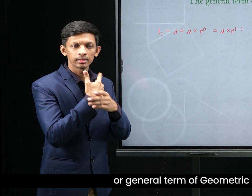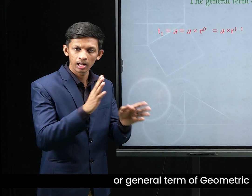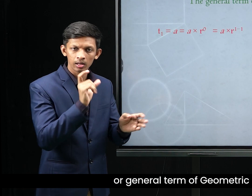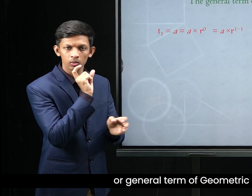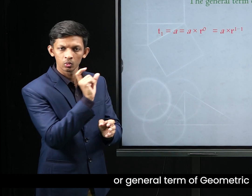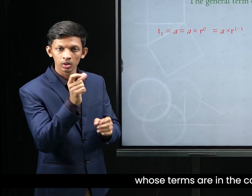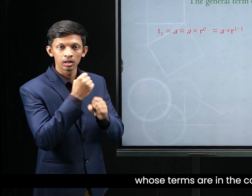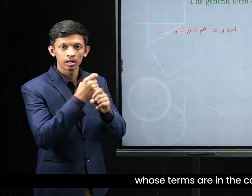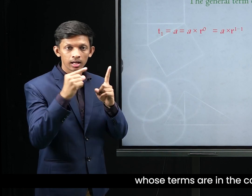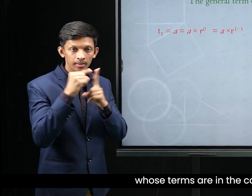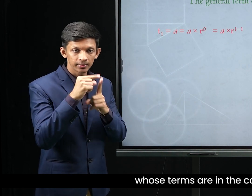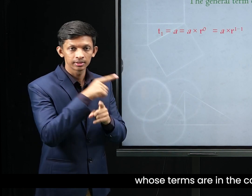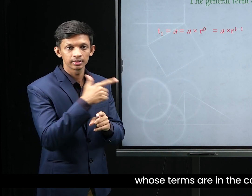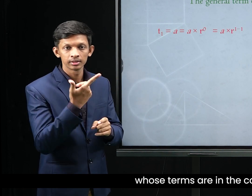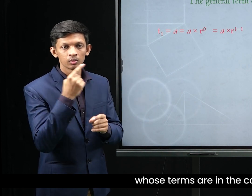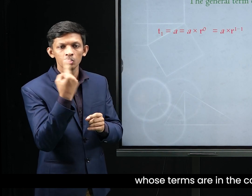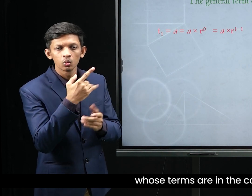progression whose terms are in the common ratio.